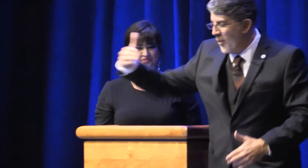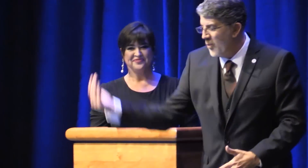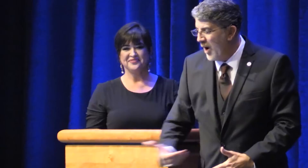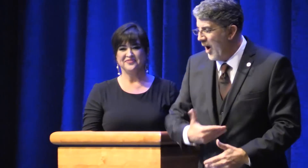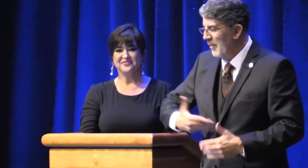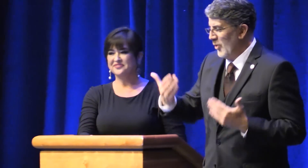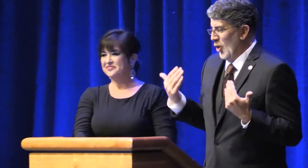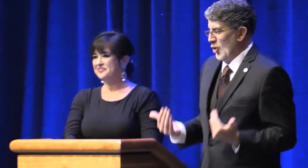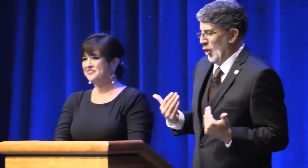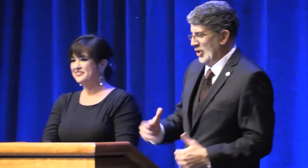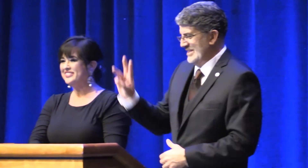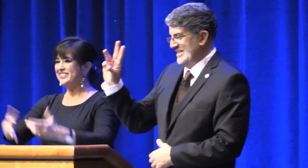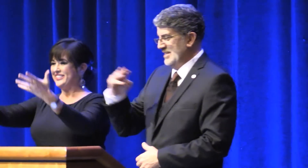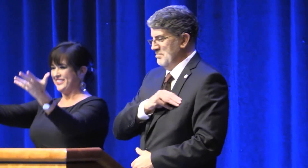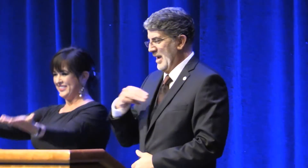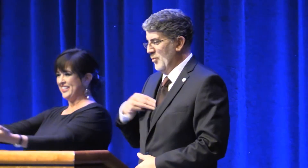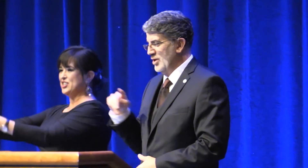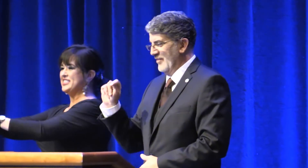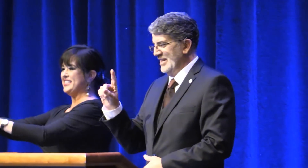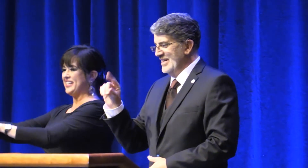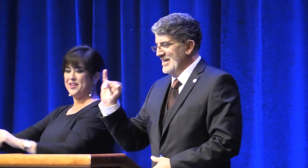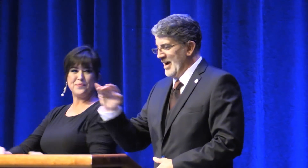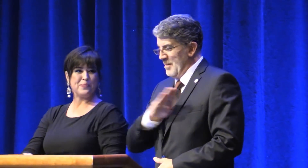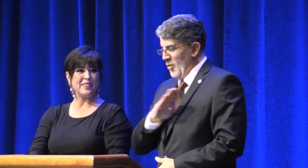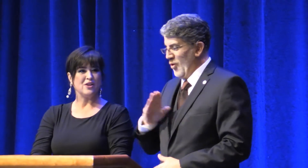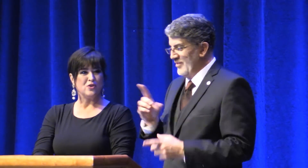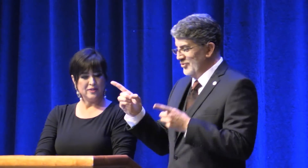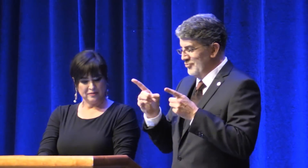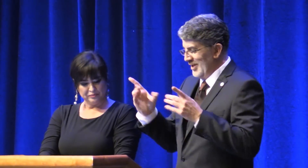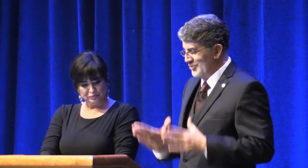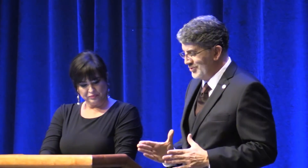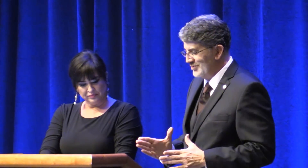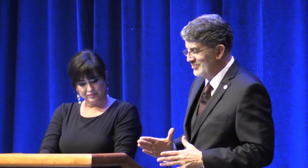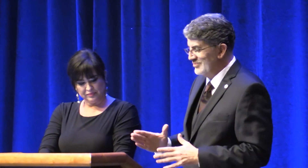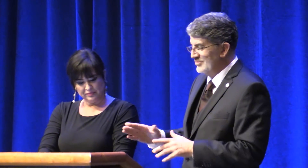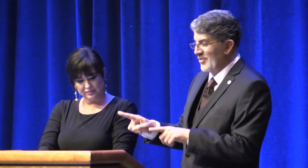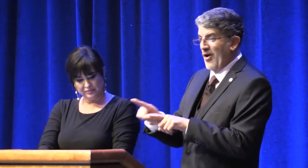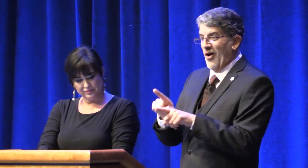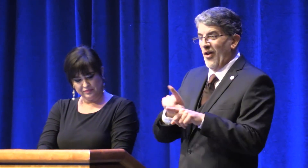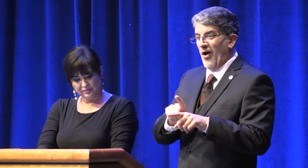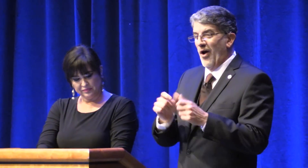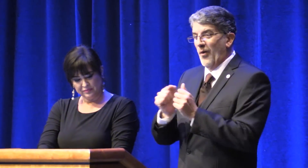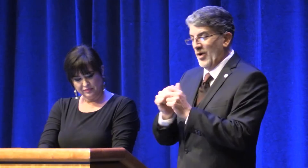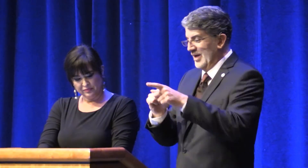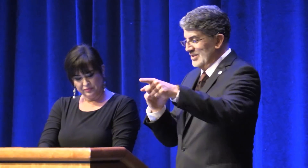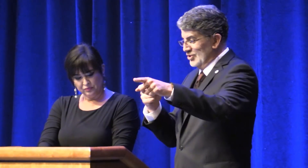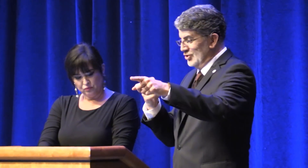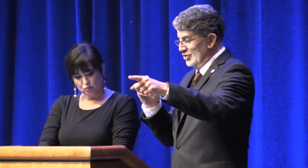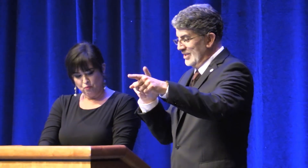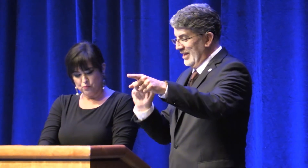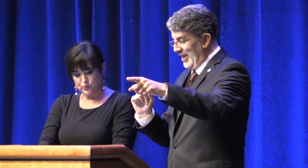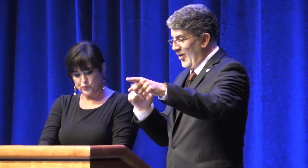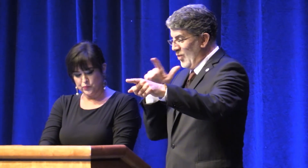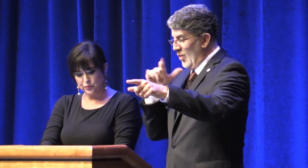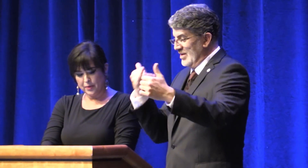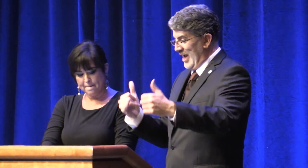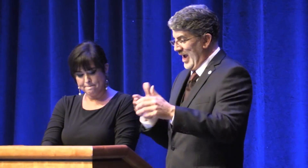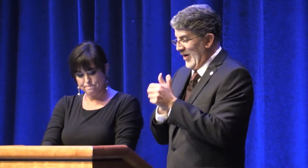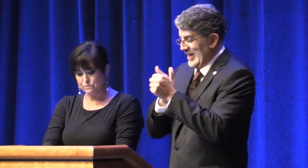And now we would like to welcome our current 6 board members of the TDI Board of Directors, serving